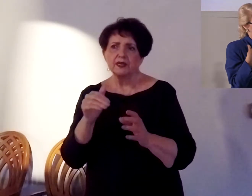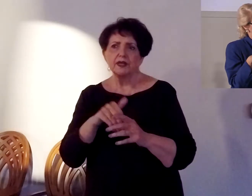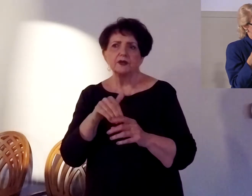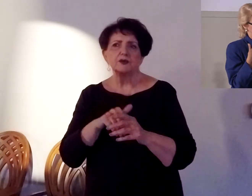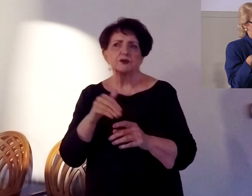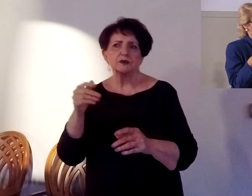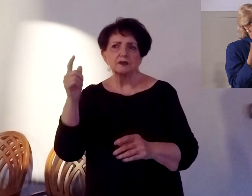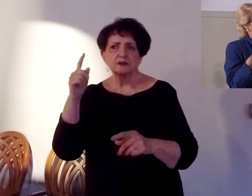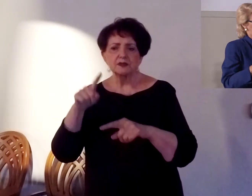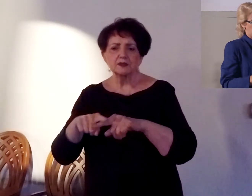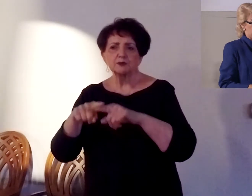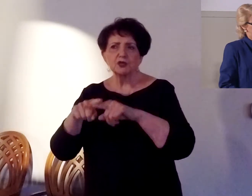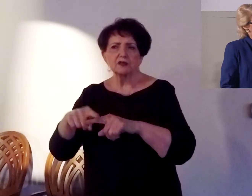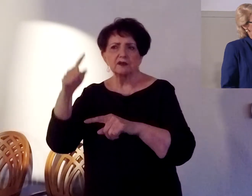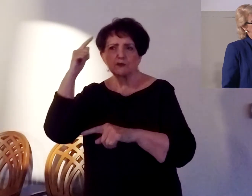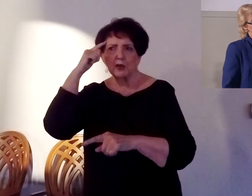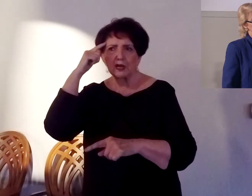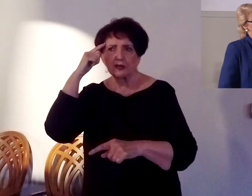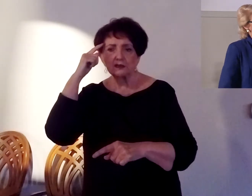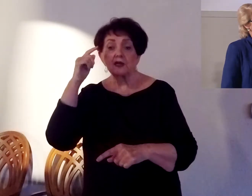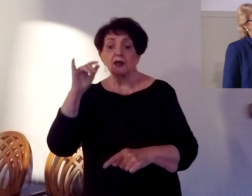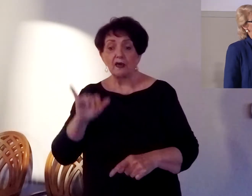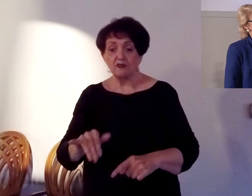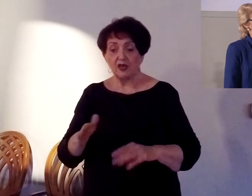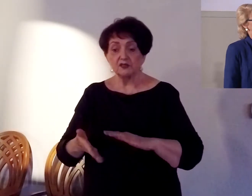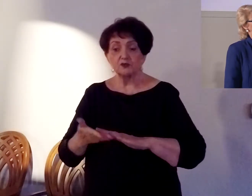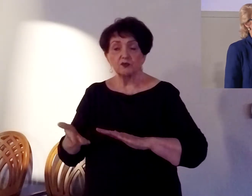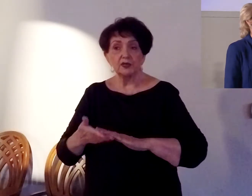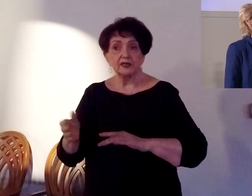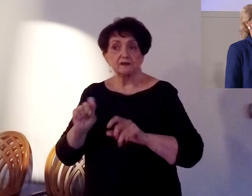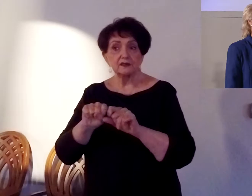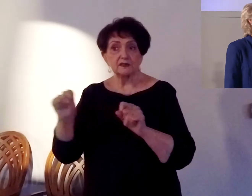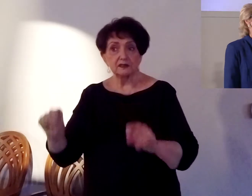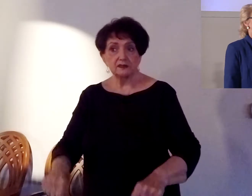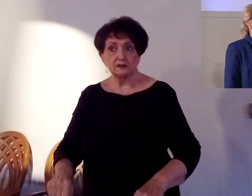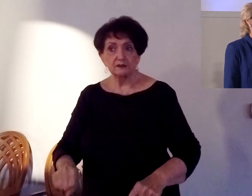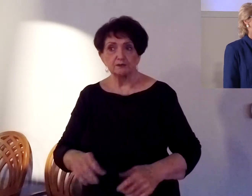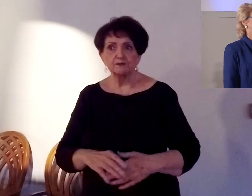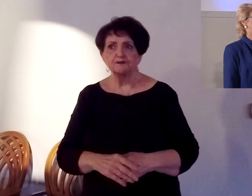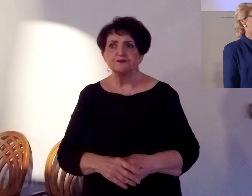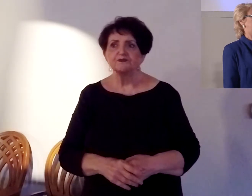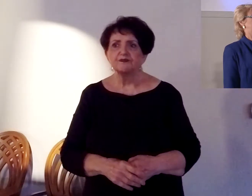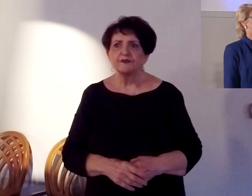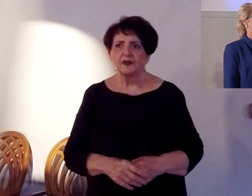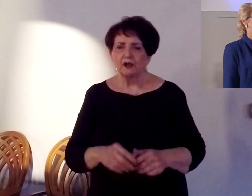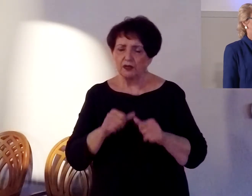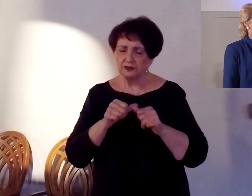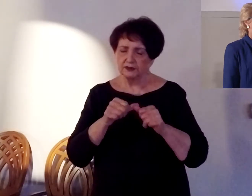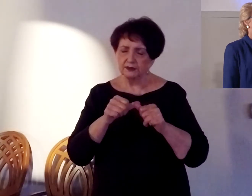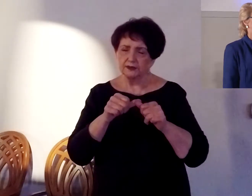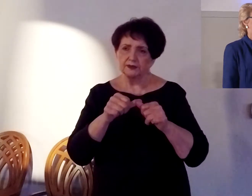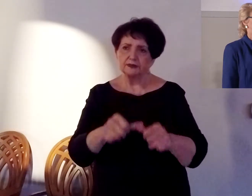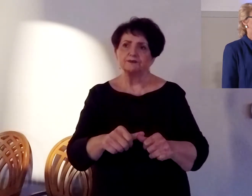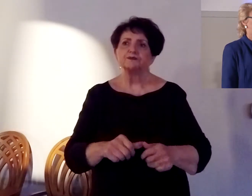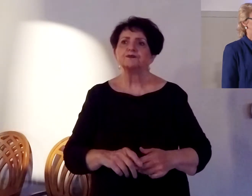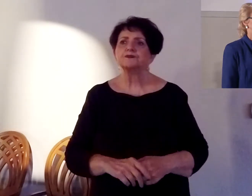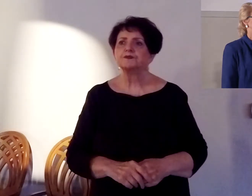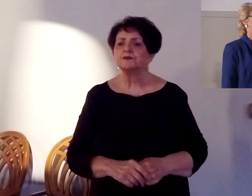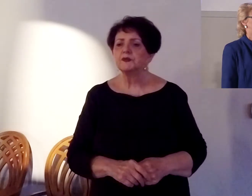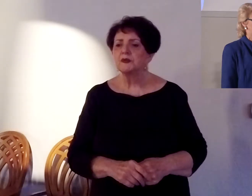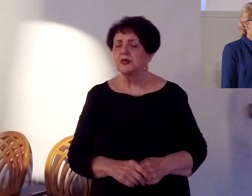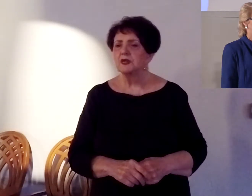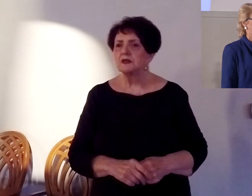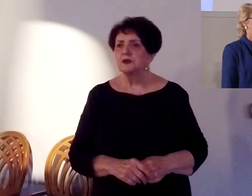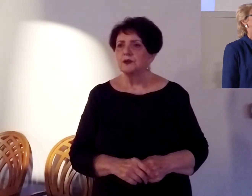running the system, right? It's running through your film projector. It's constantly running through the film projector. And without